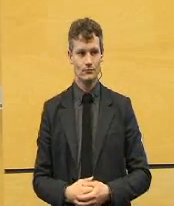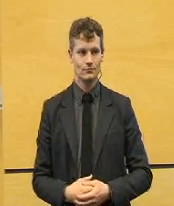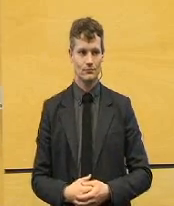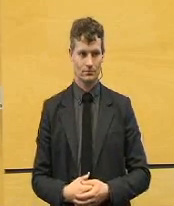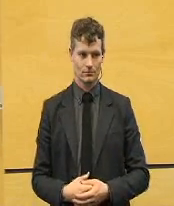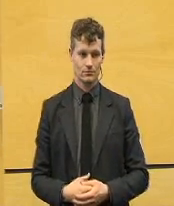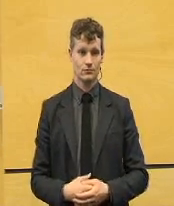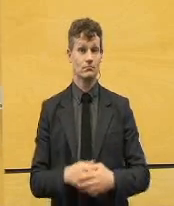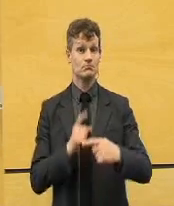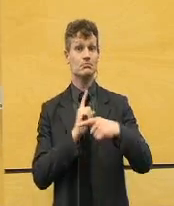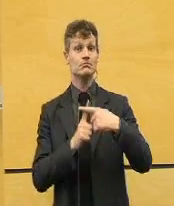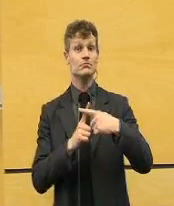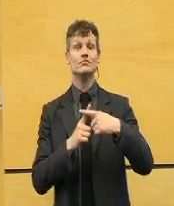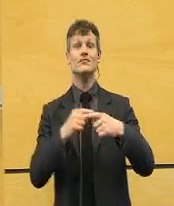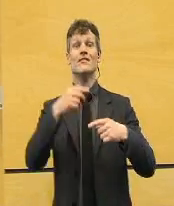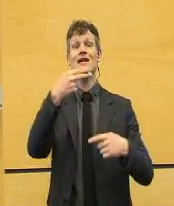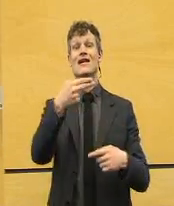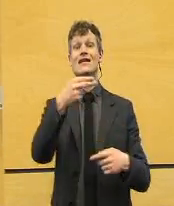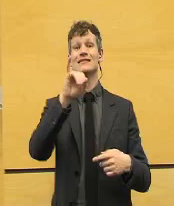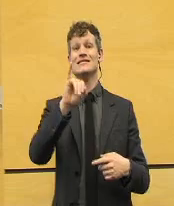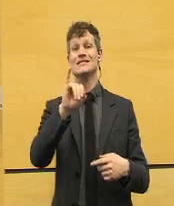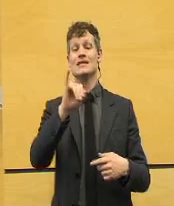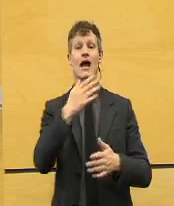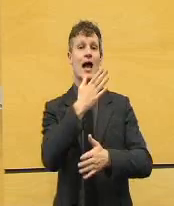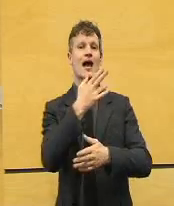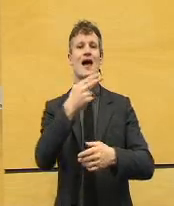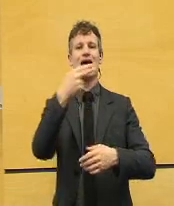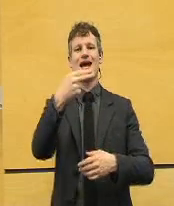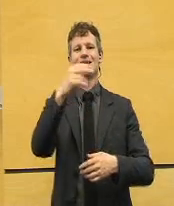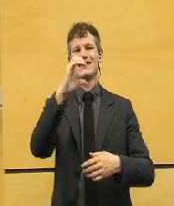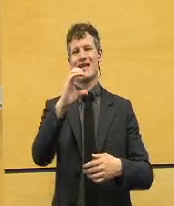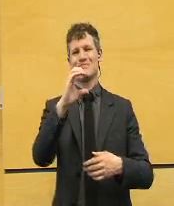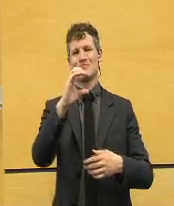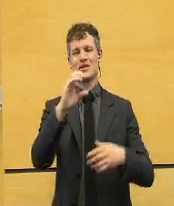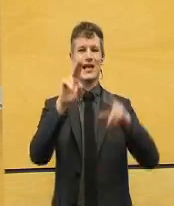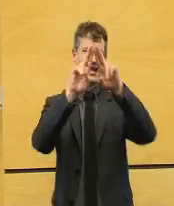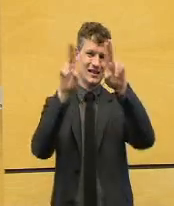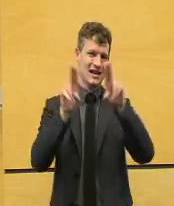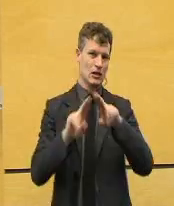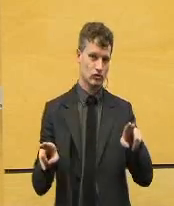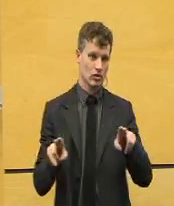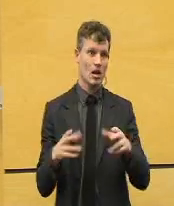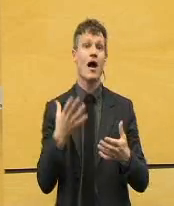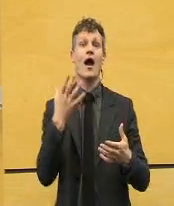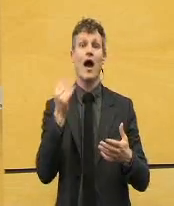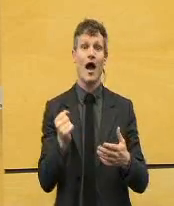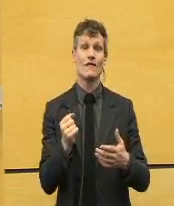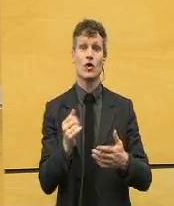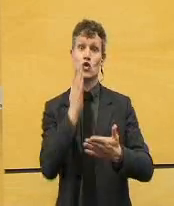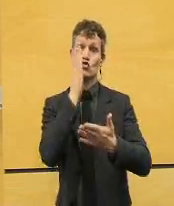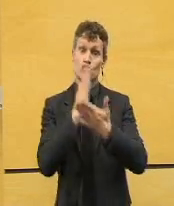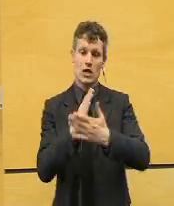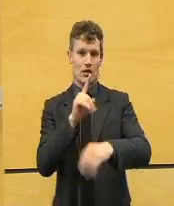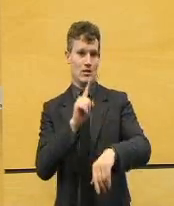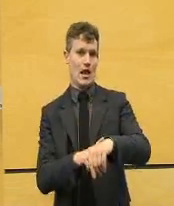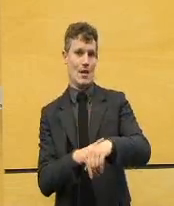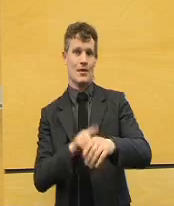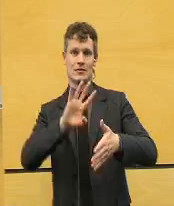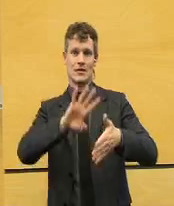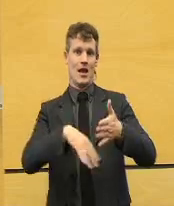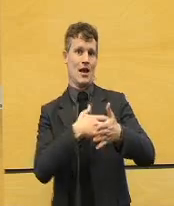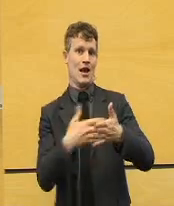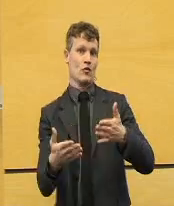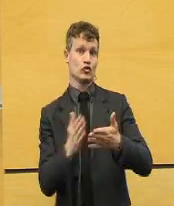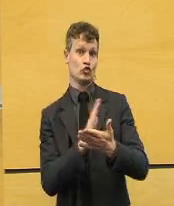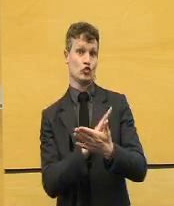and Handicap International Foundation provide real-time sign language interpretation